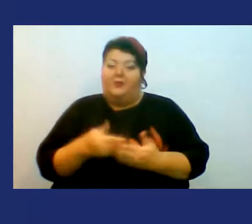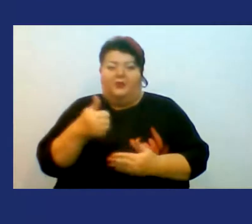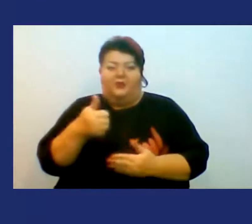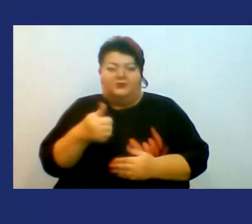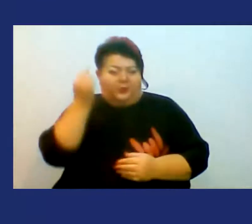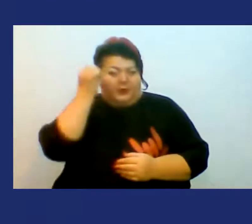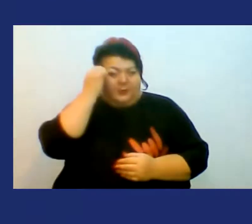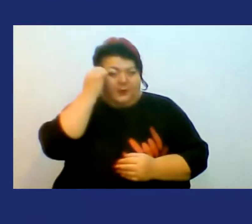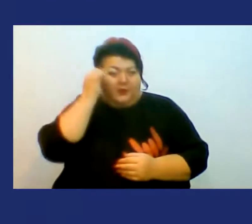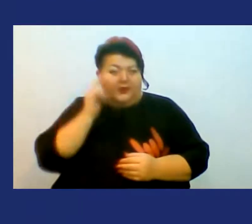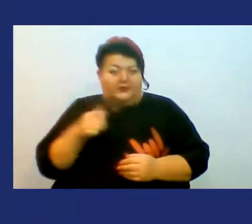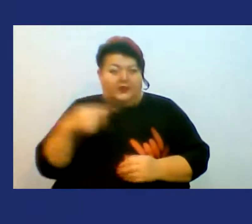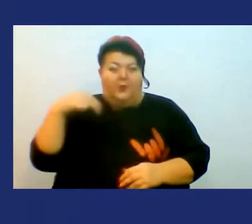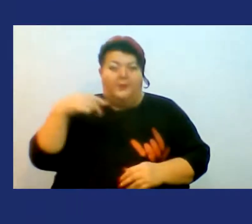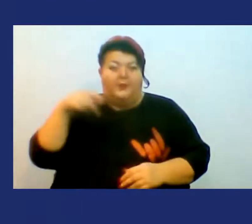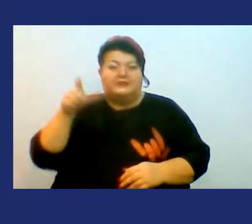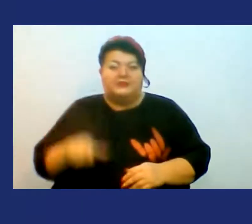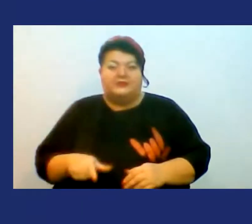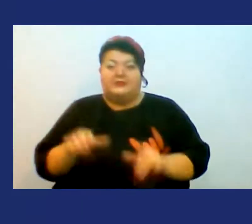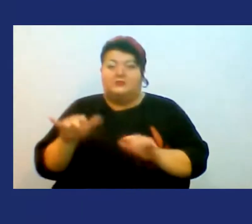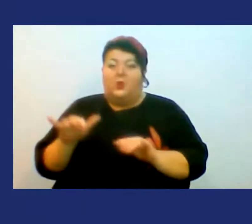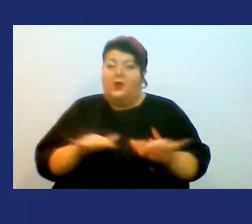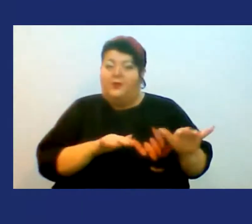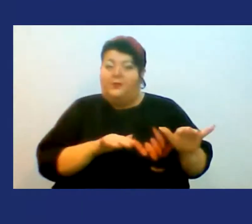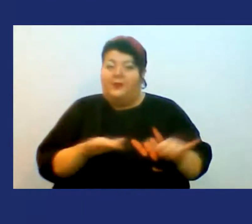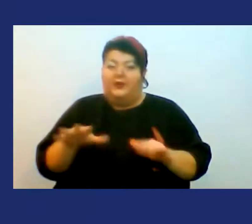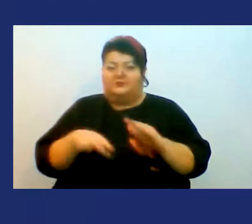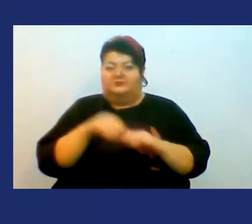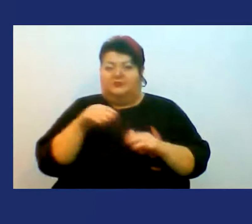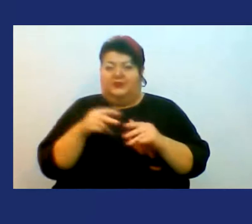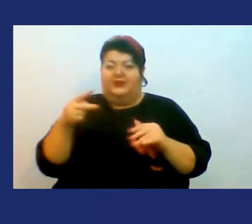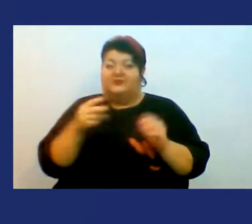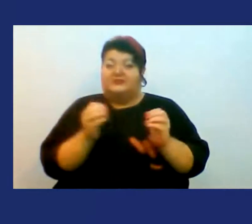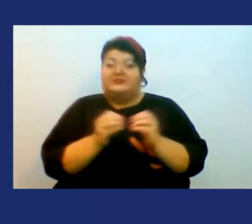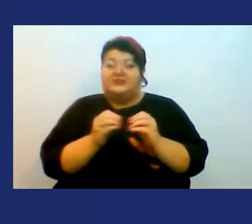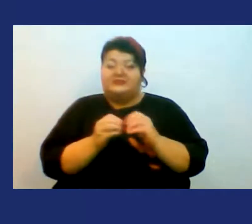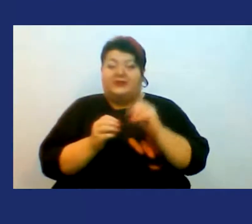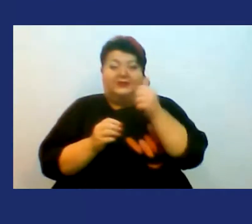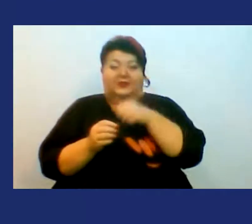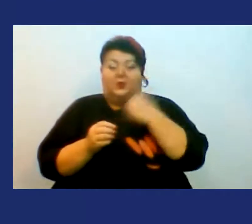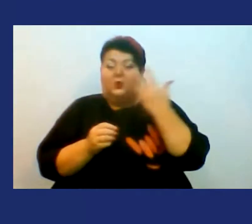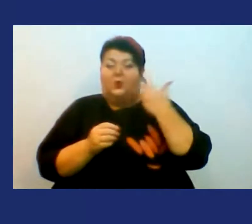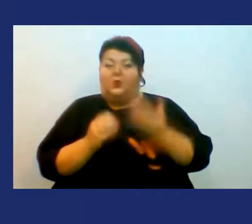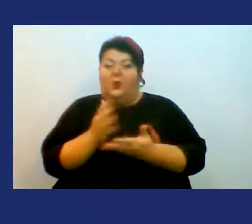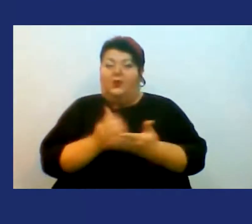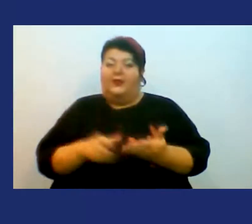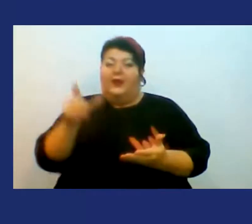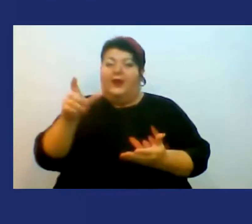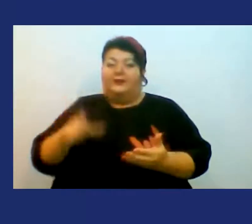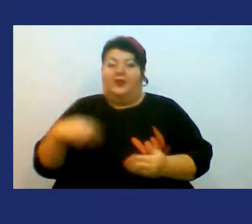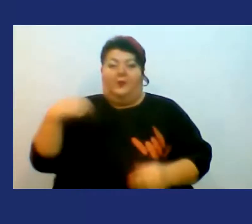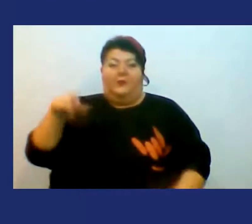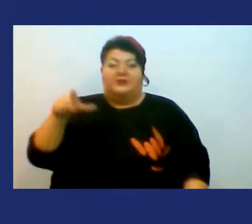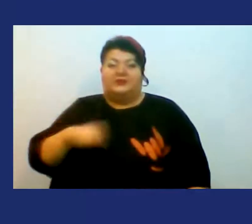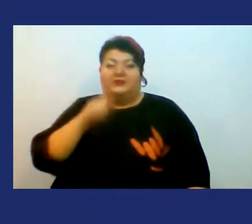I still vividly remember the presidential campaign of 2010 when the candidates to